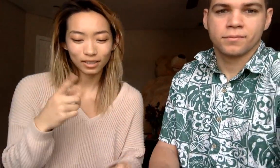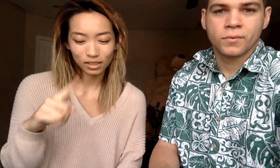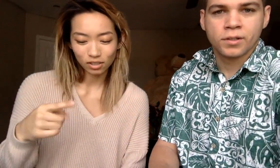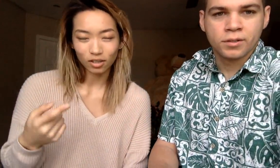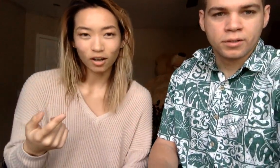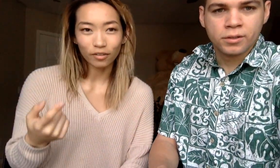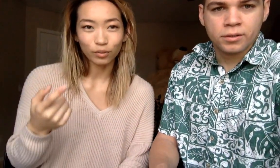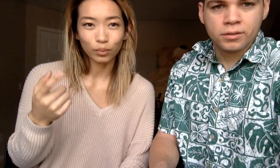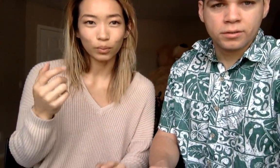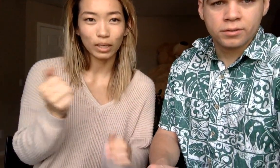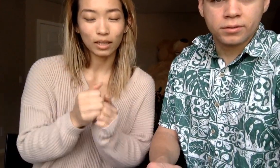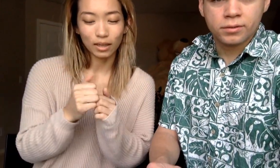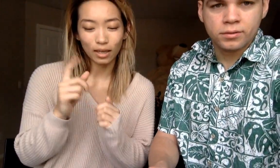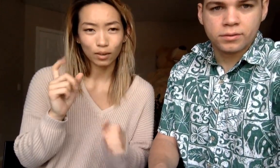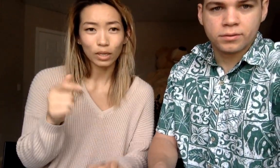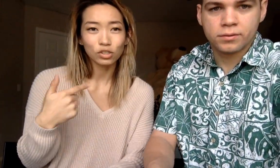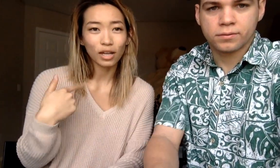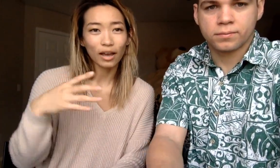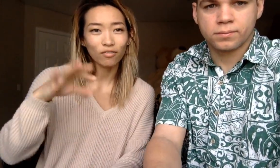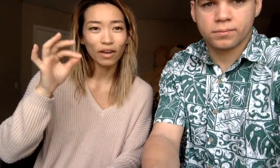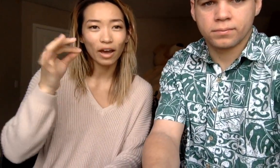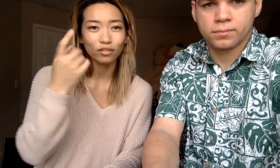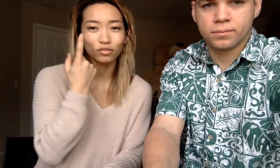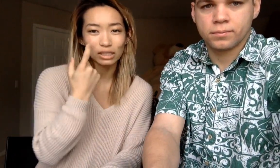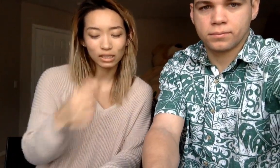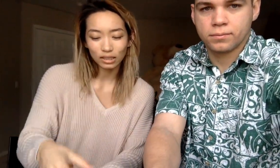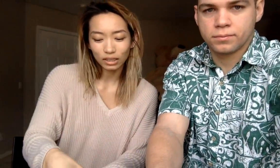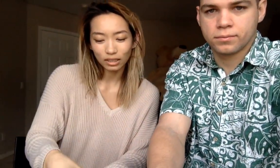start off with a question I found recently